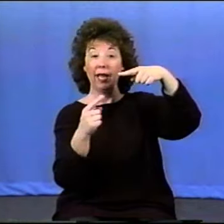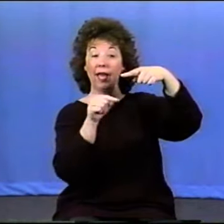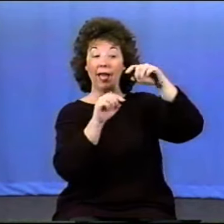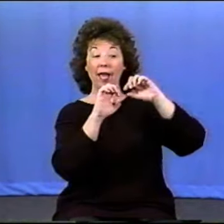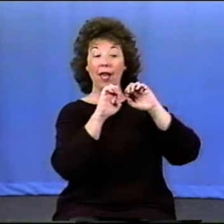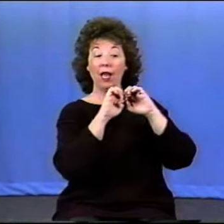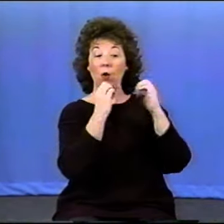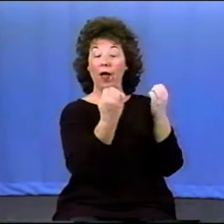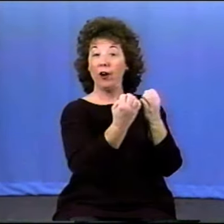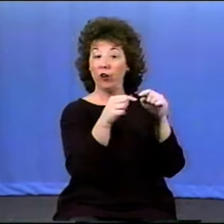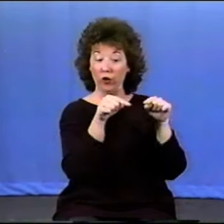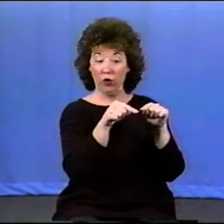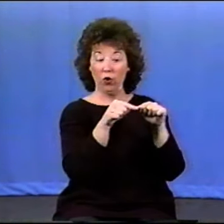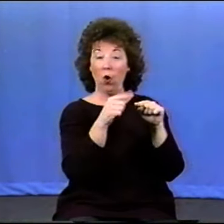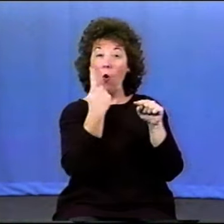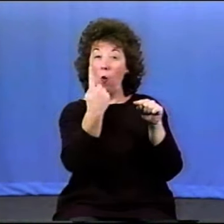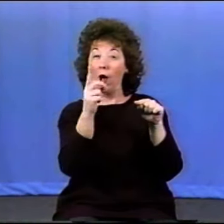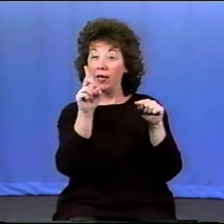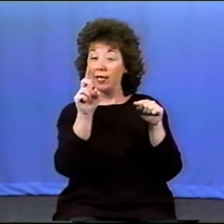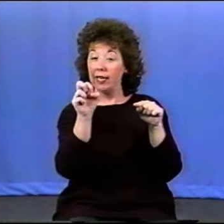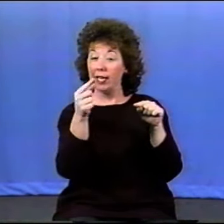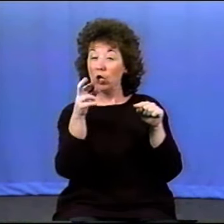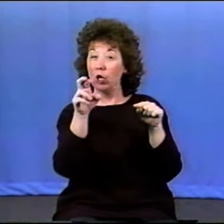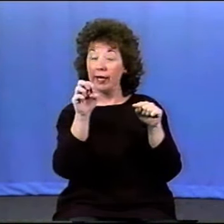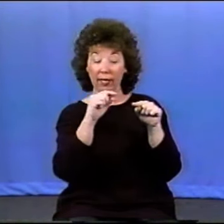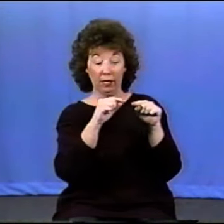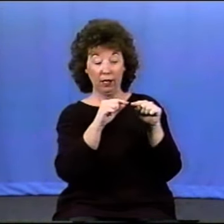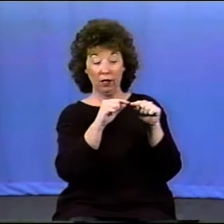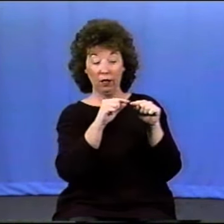of longitude is about 70 miles.